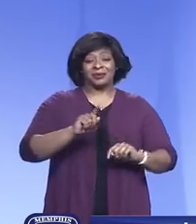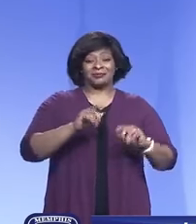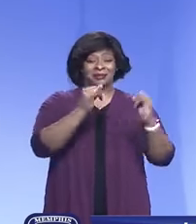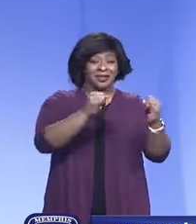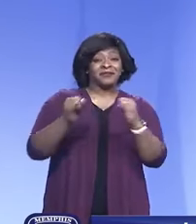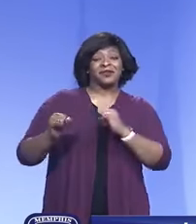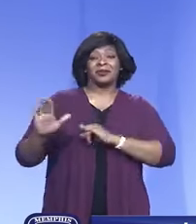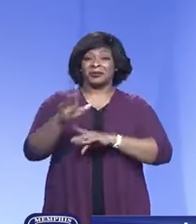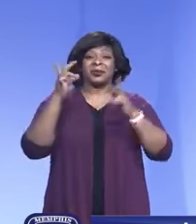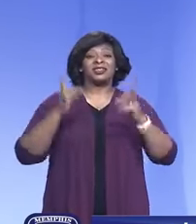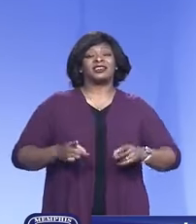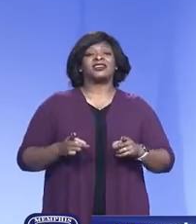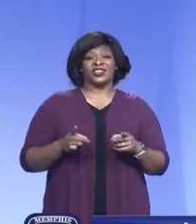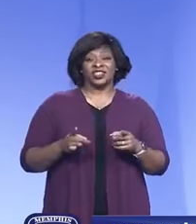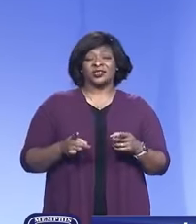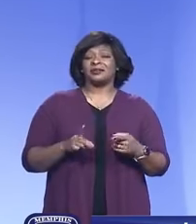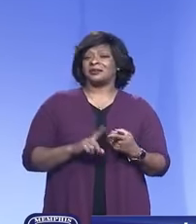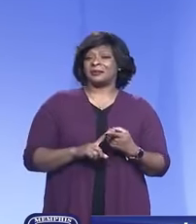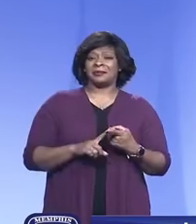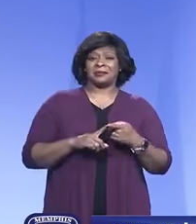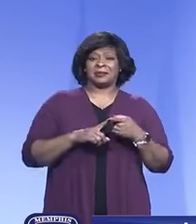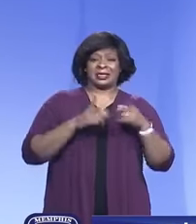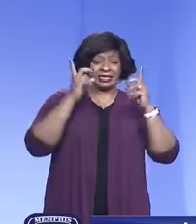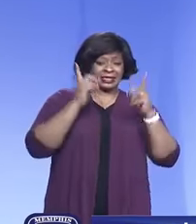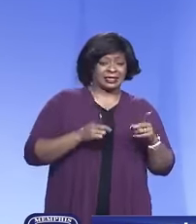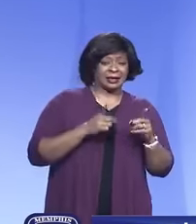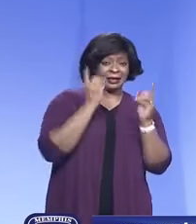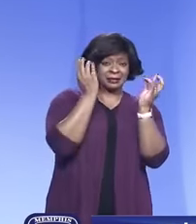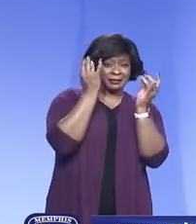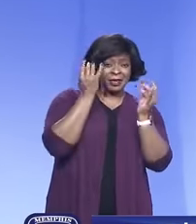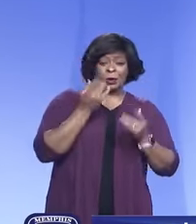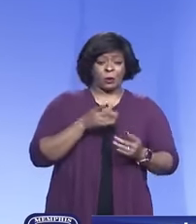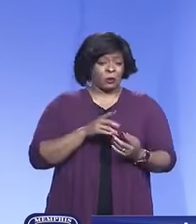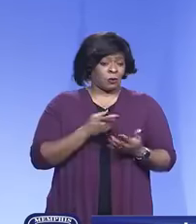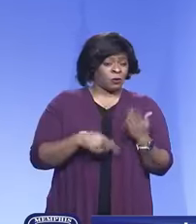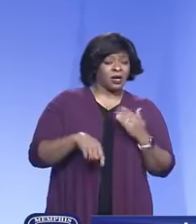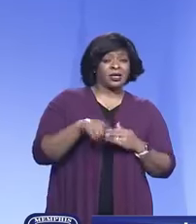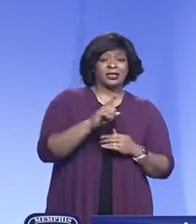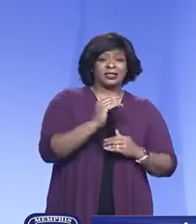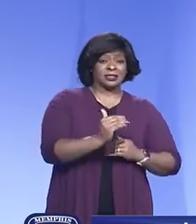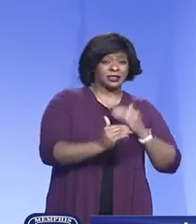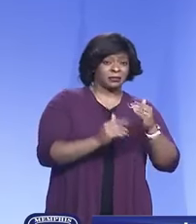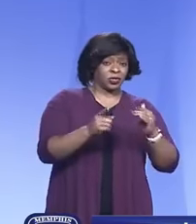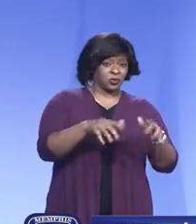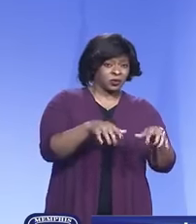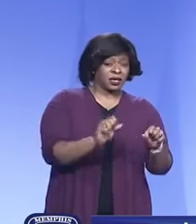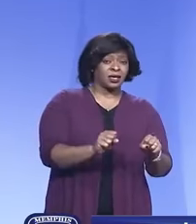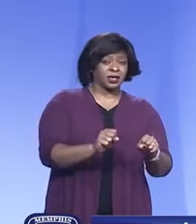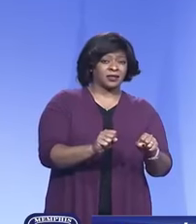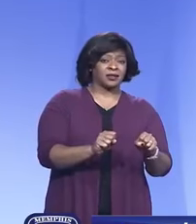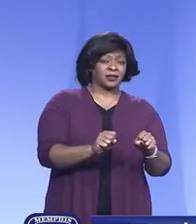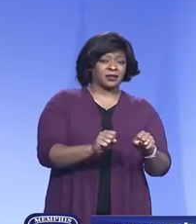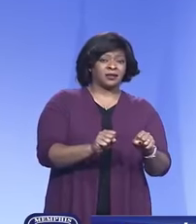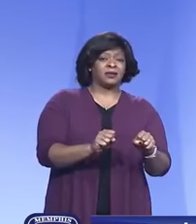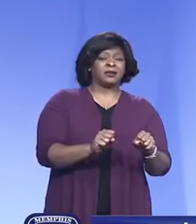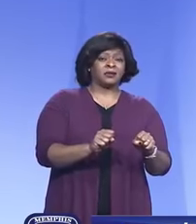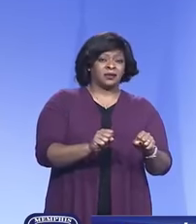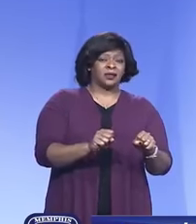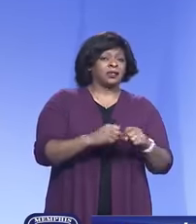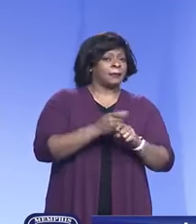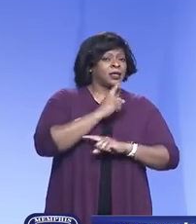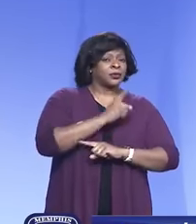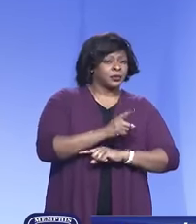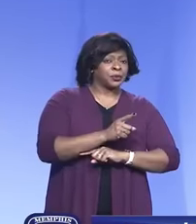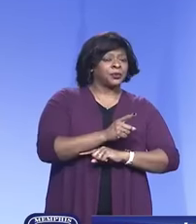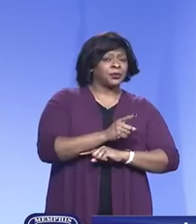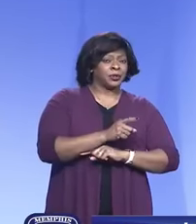individual to determine what steps you would take to